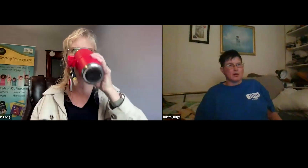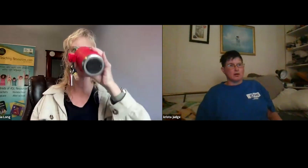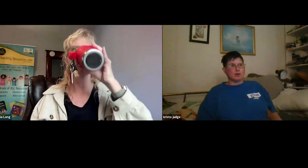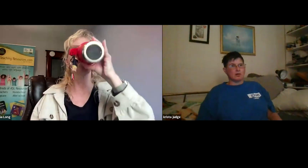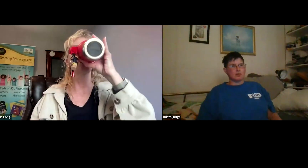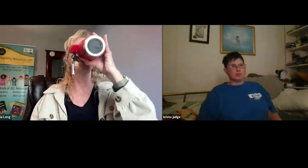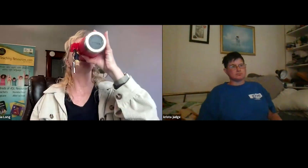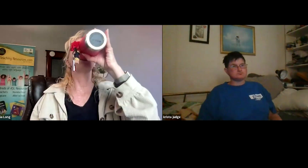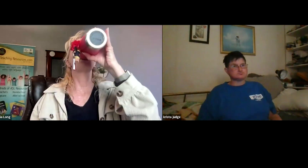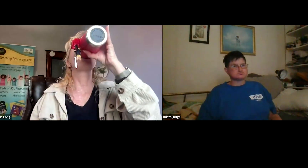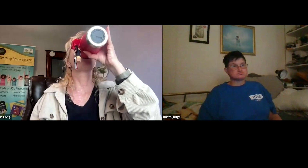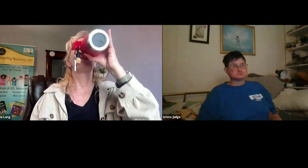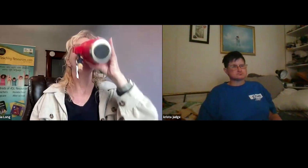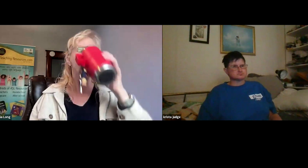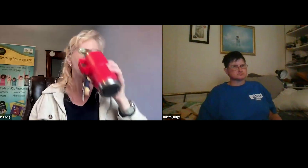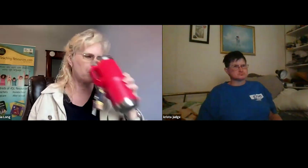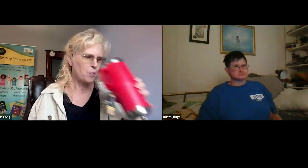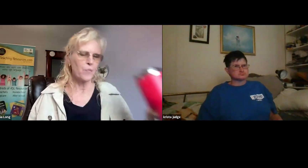right.